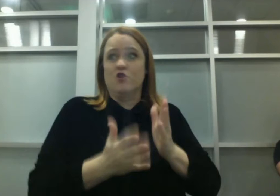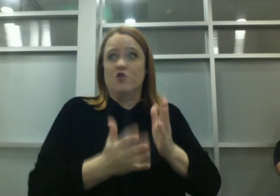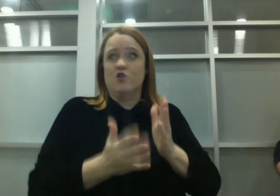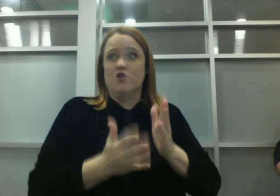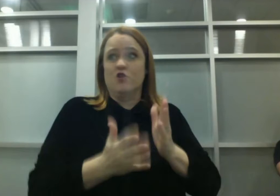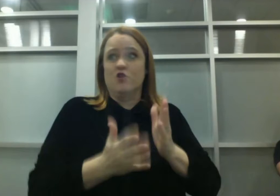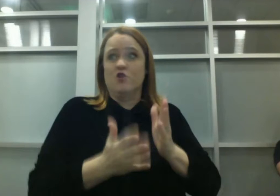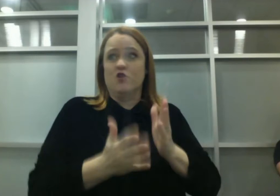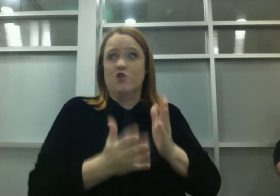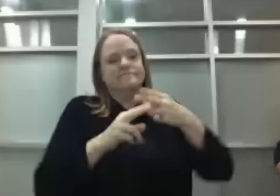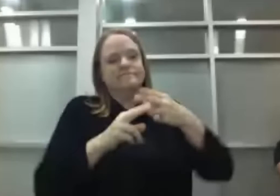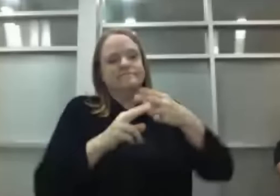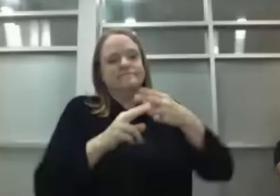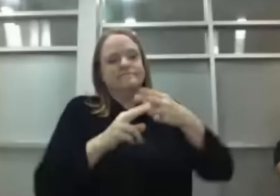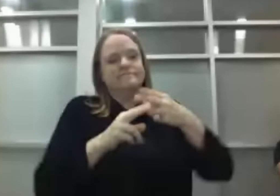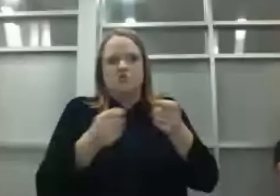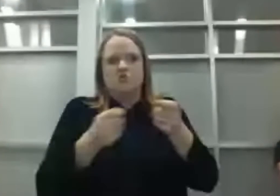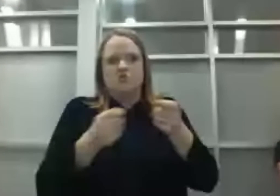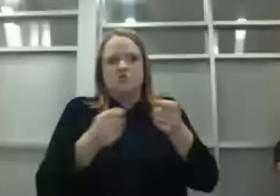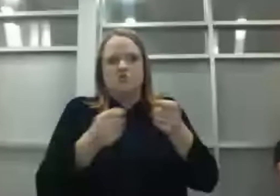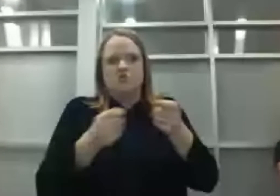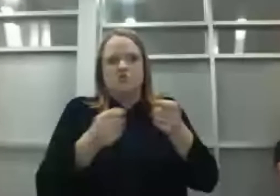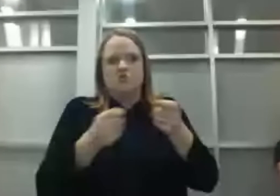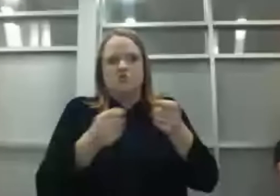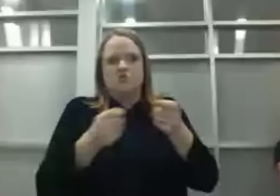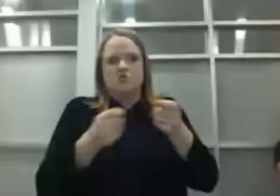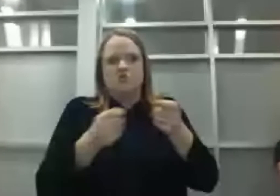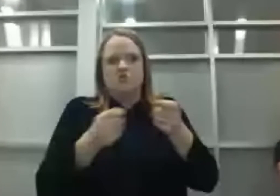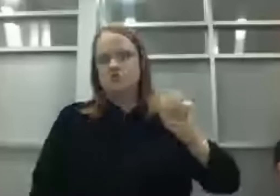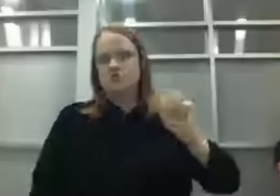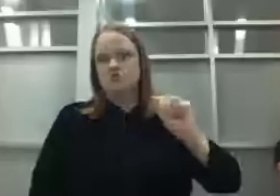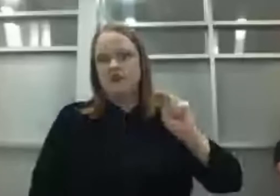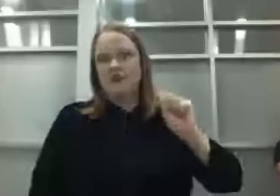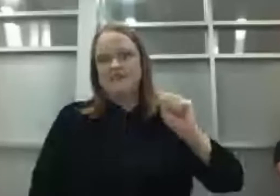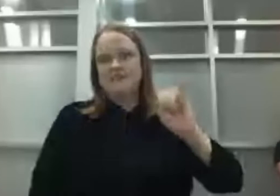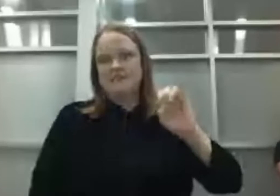differently instead of transient. And so that would still trigger a cascading failure.